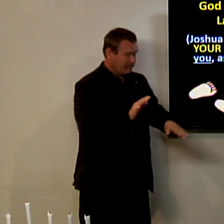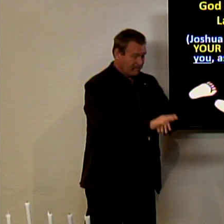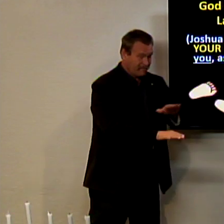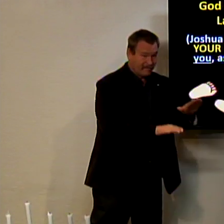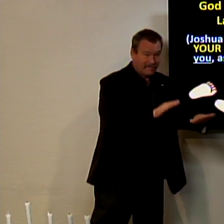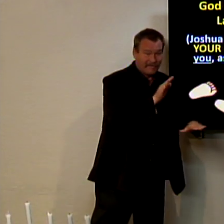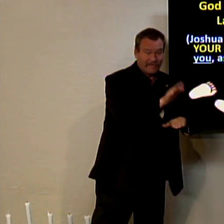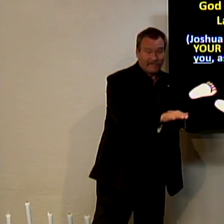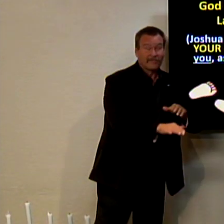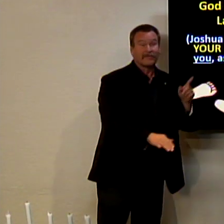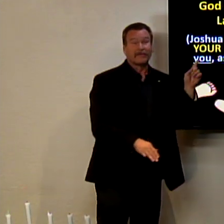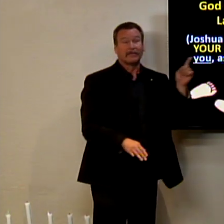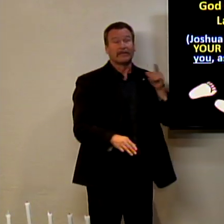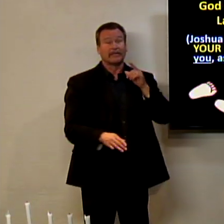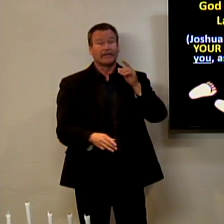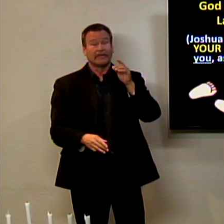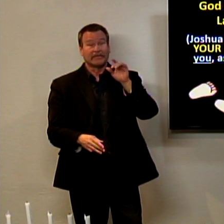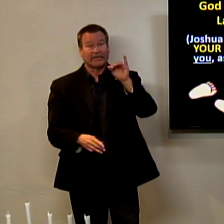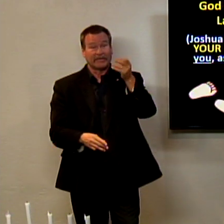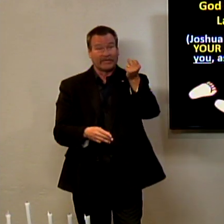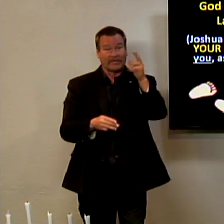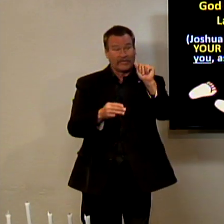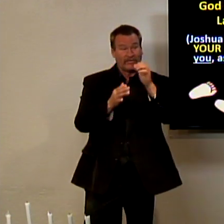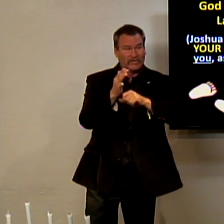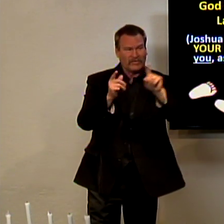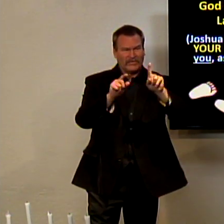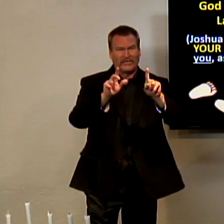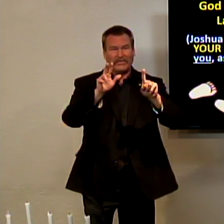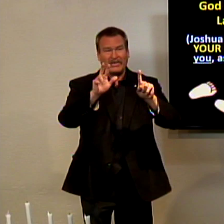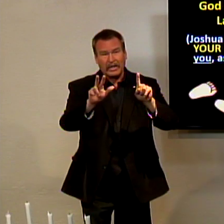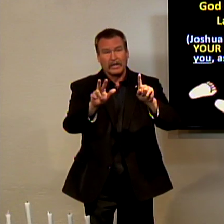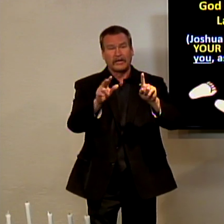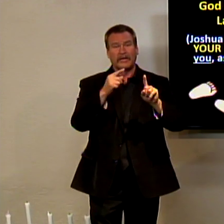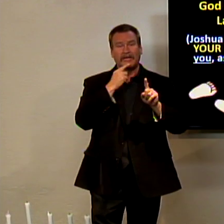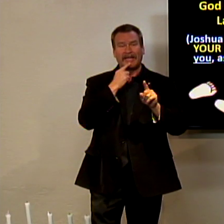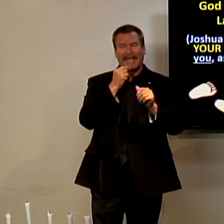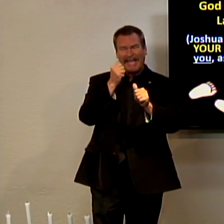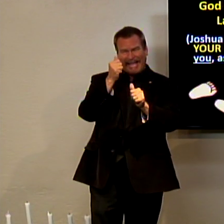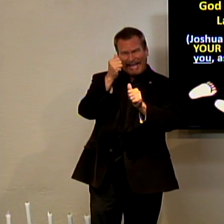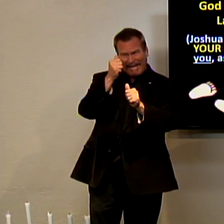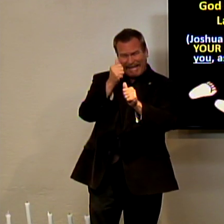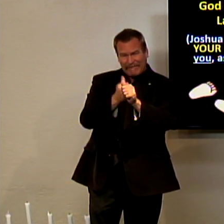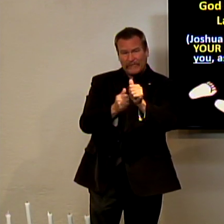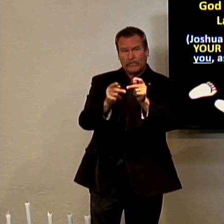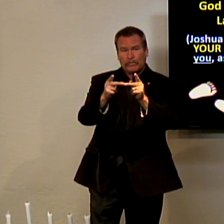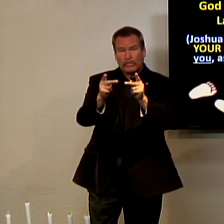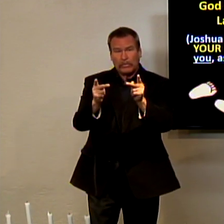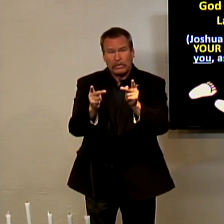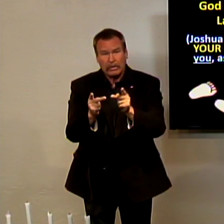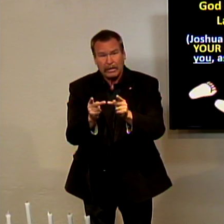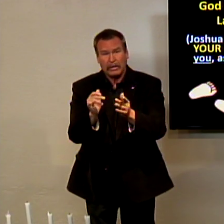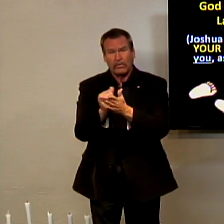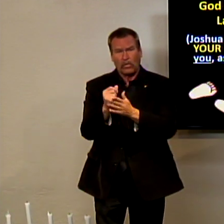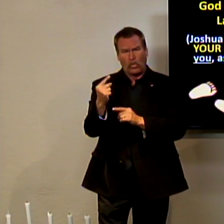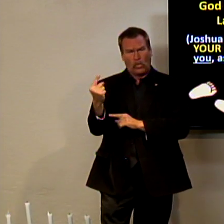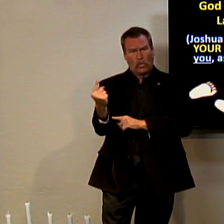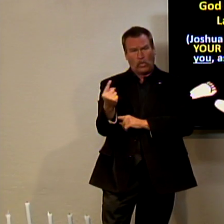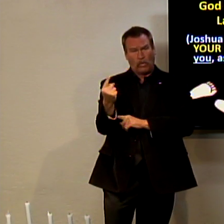So we see all these little feet, these little footsteps that are going through. But in Joshua chapter 1, verse 3, it says, every